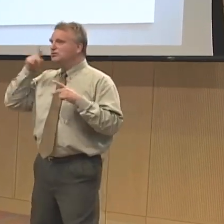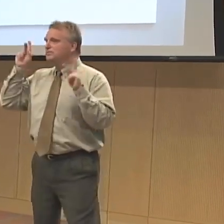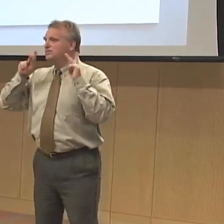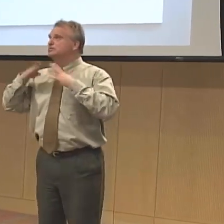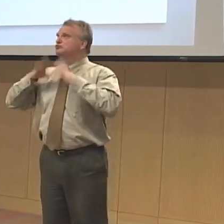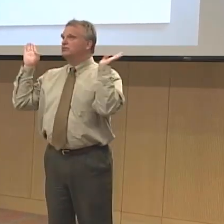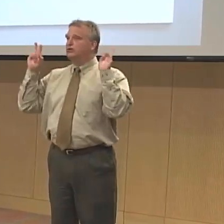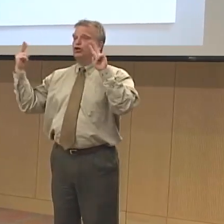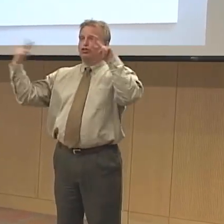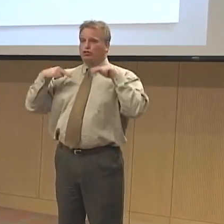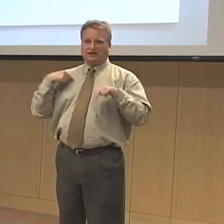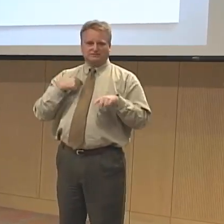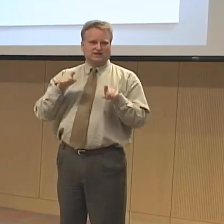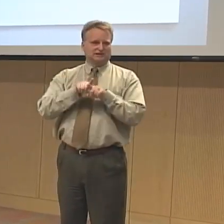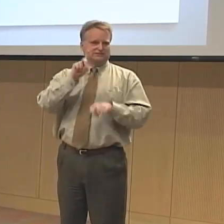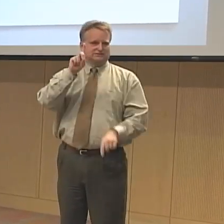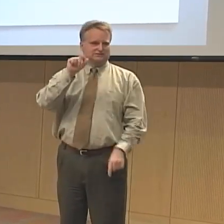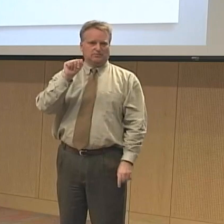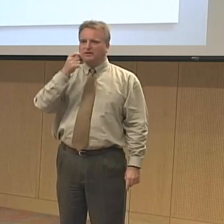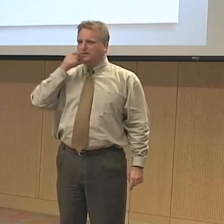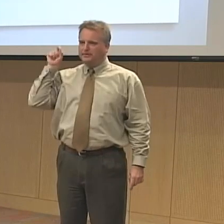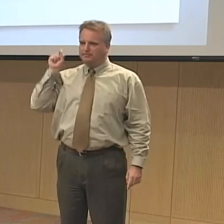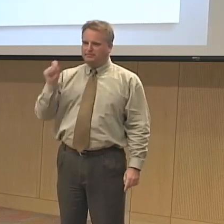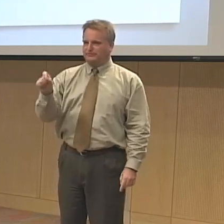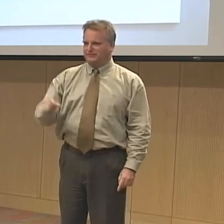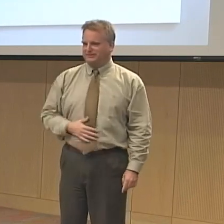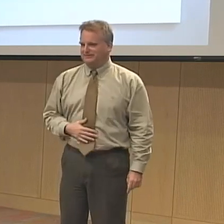Also, hearing people look at us as disabled, period.